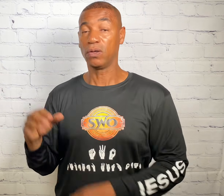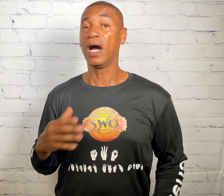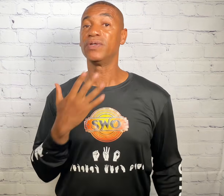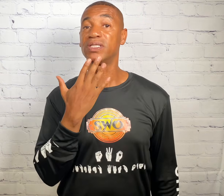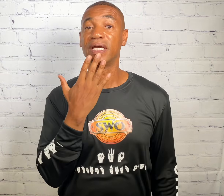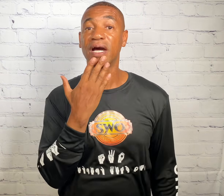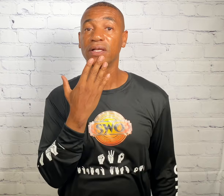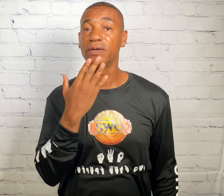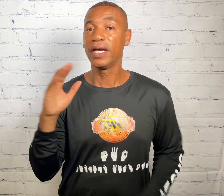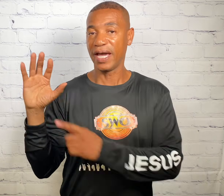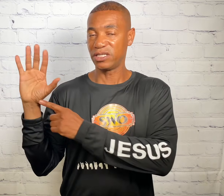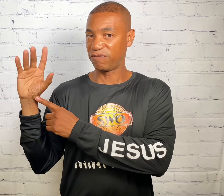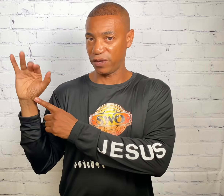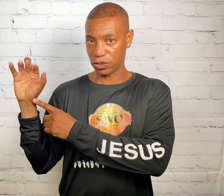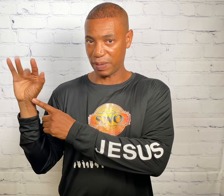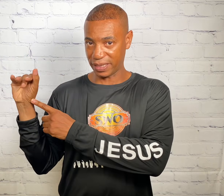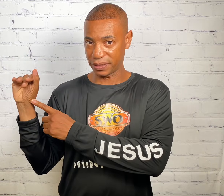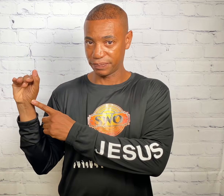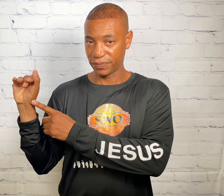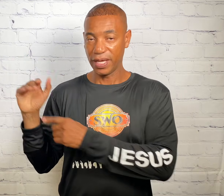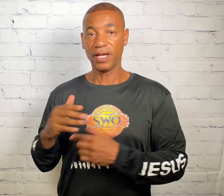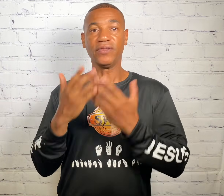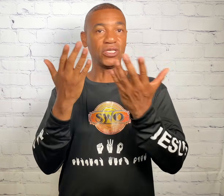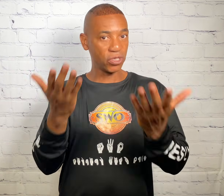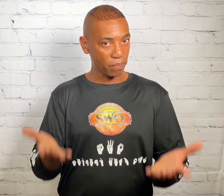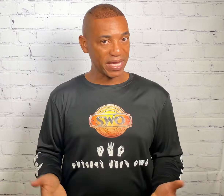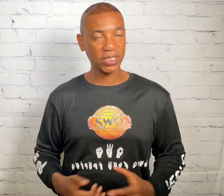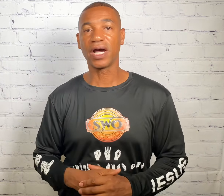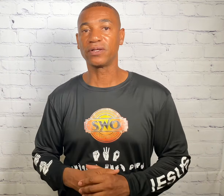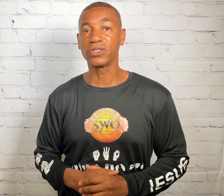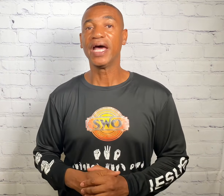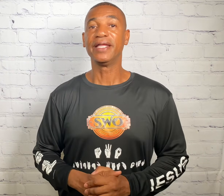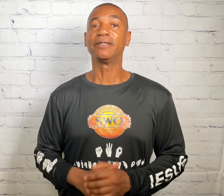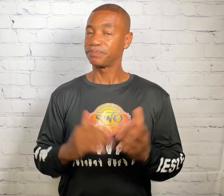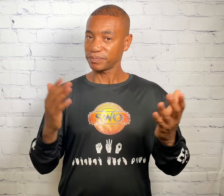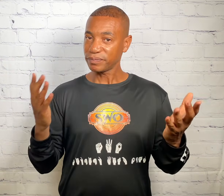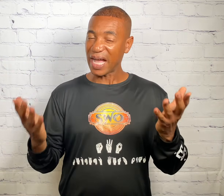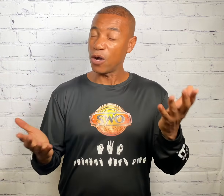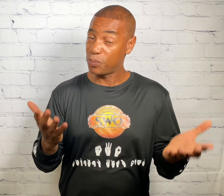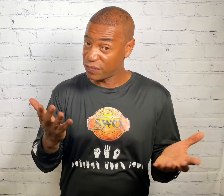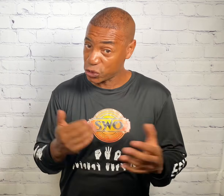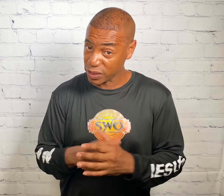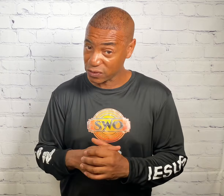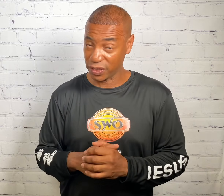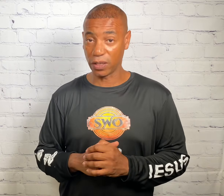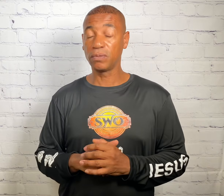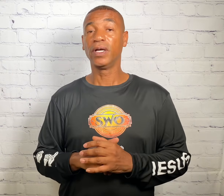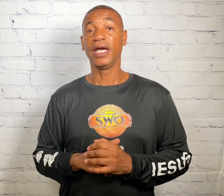so I would just say color and just finger spell it. Now, these are your basic colors. Now, I hope you've enjoyed this video and